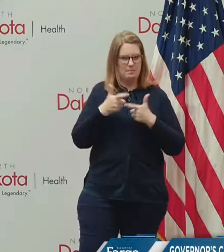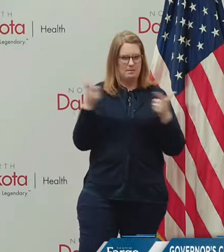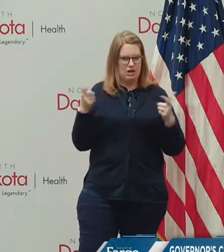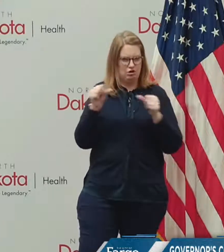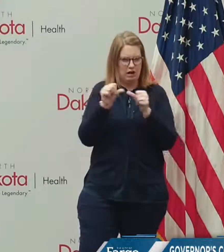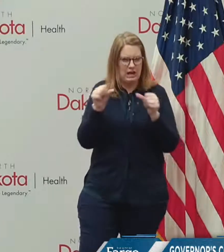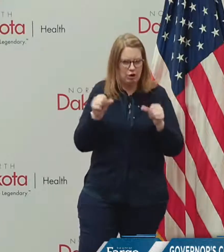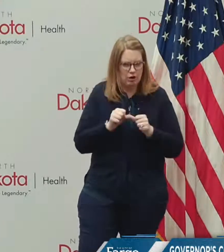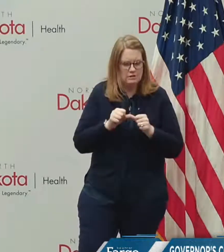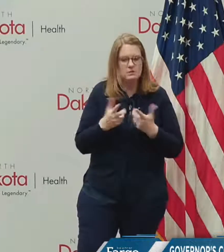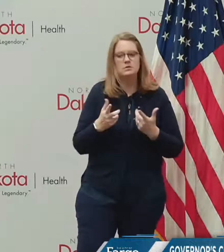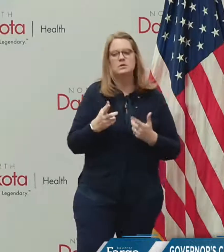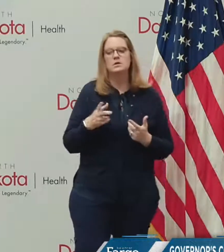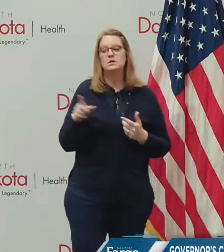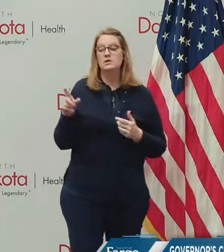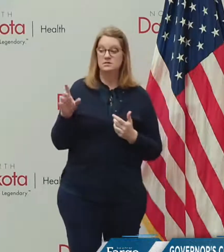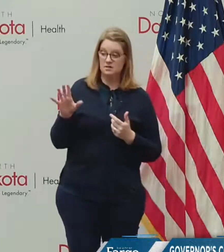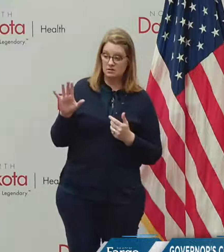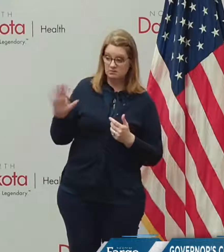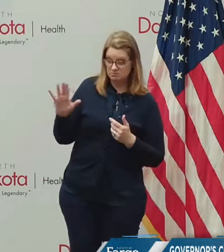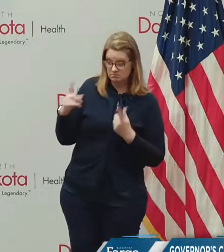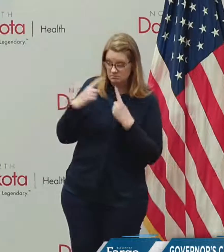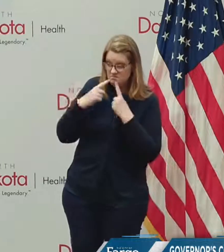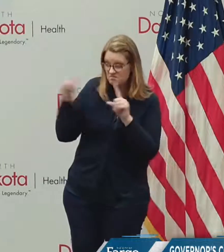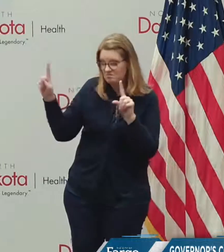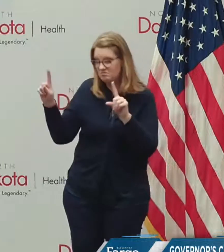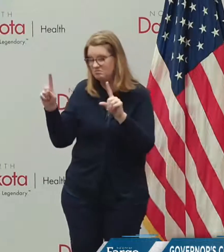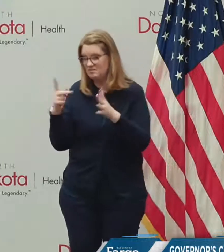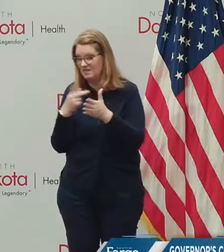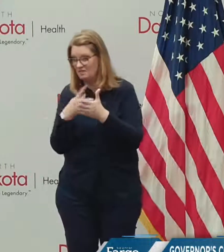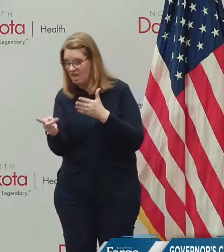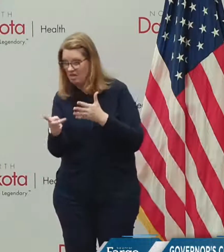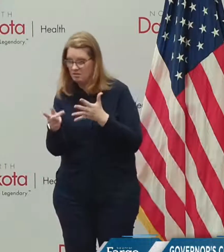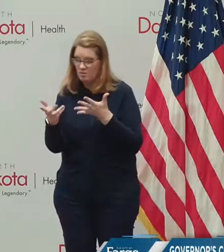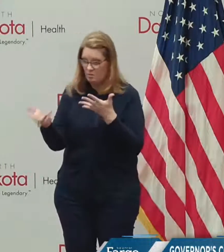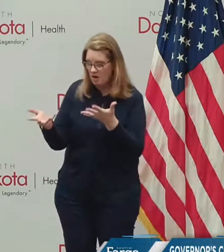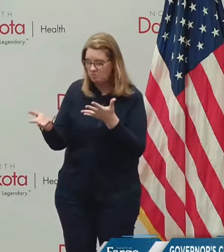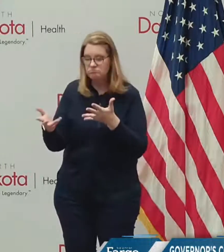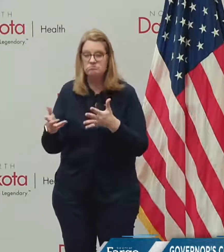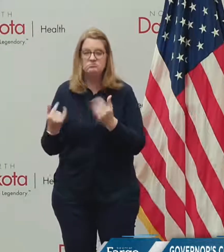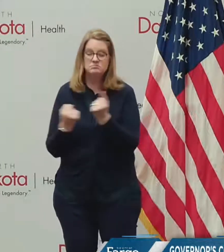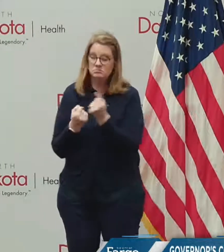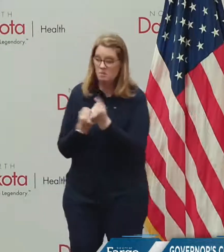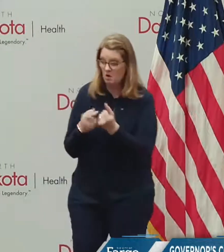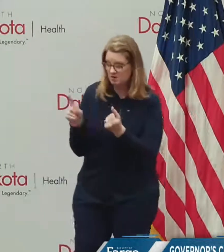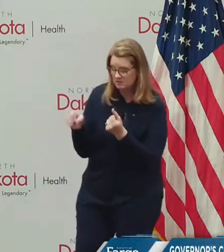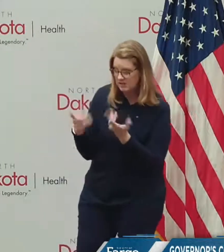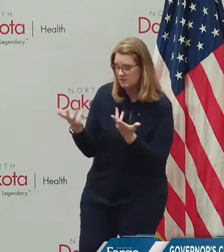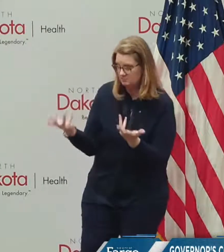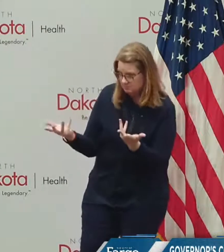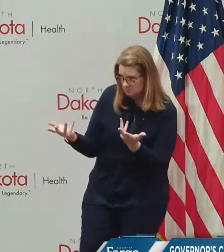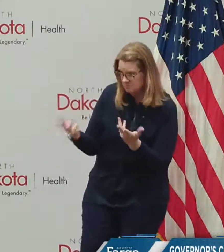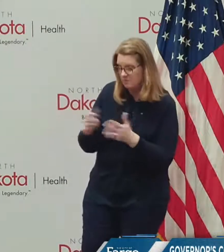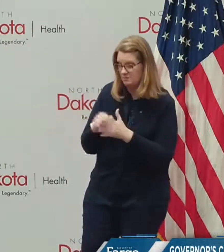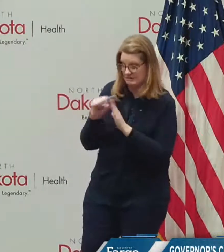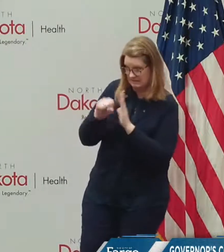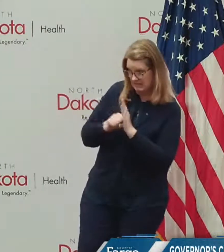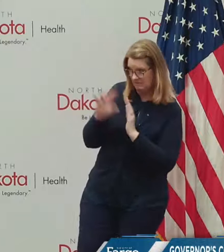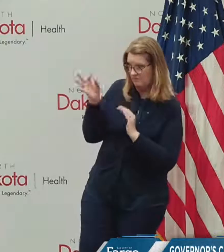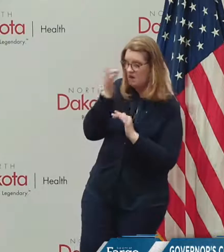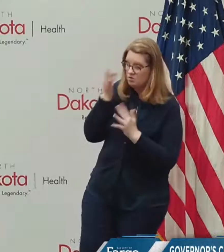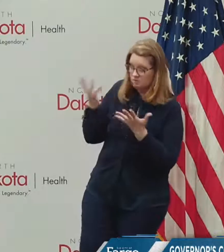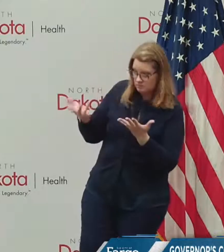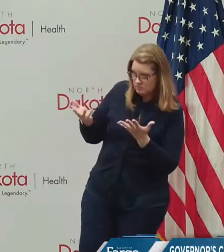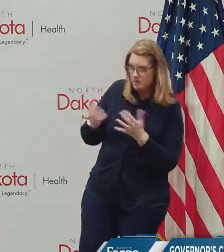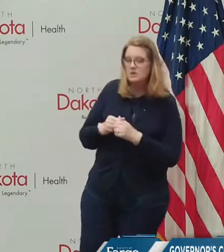areas. We hear from them what's working, what's not working, what additional support they might need from the state or federals, and then we go to work